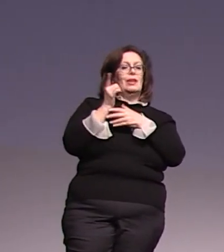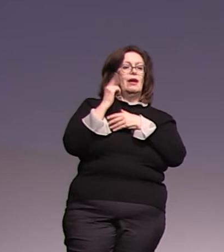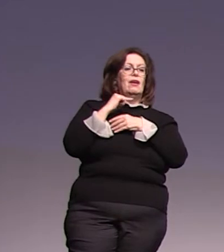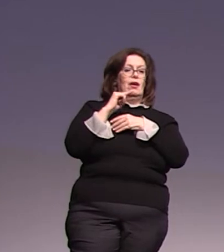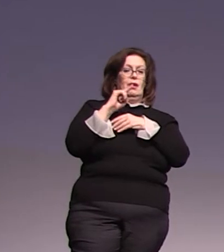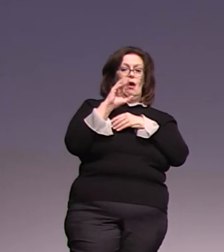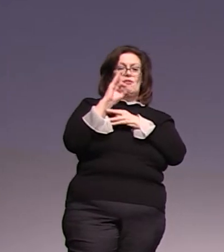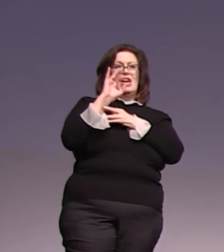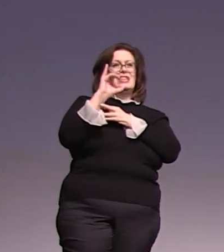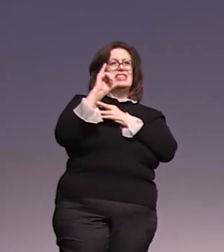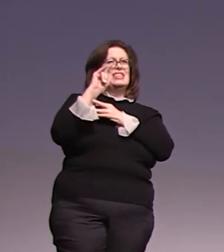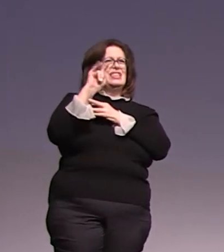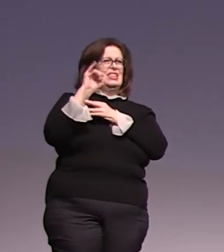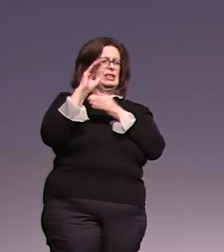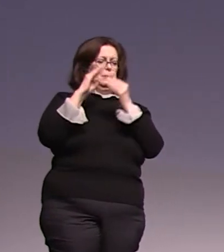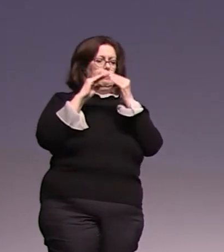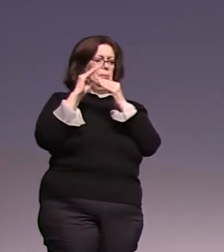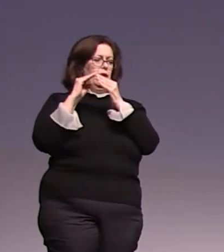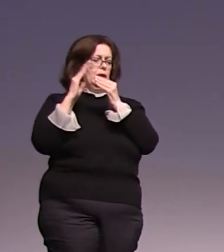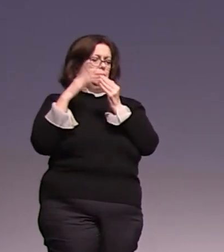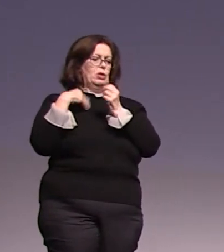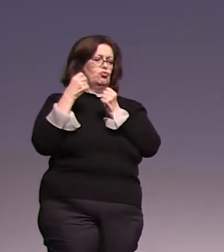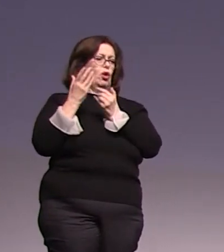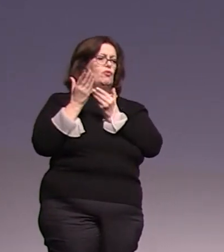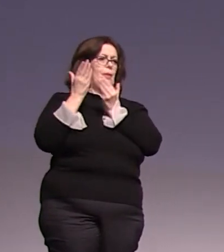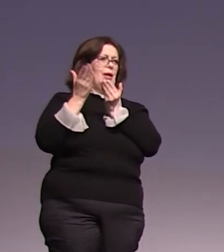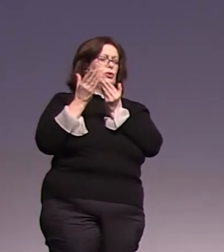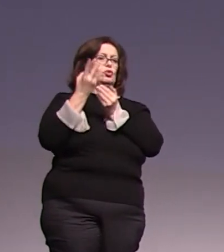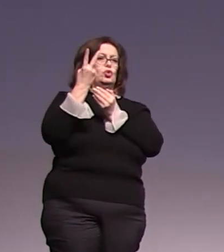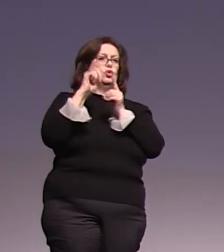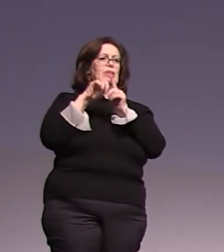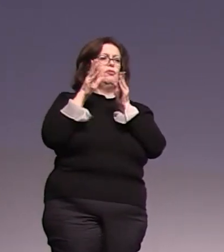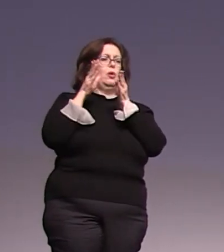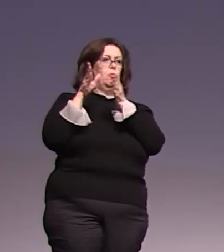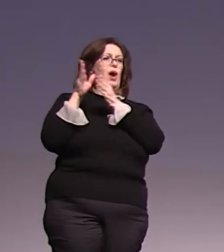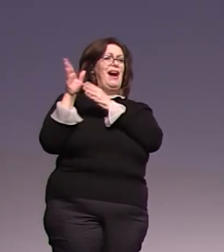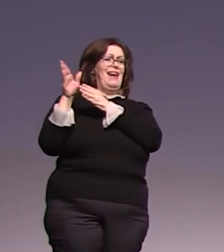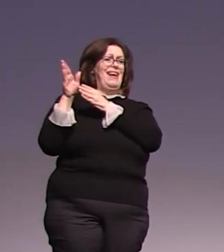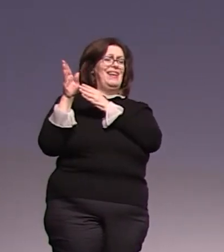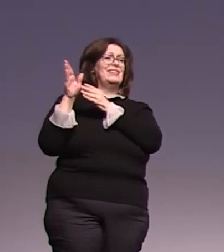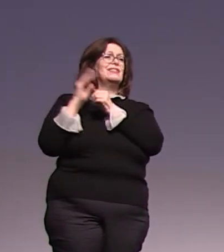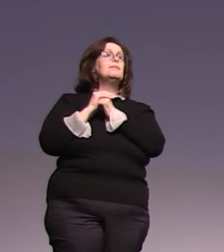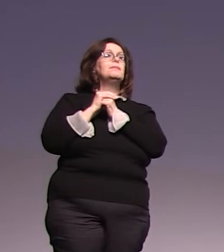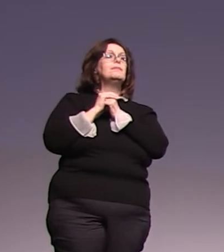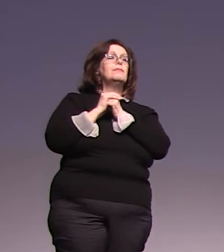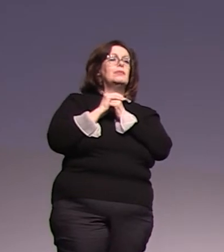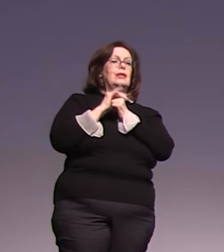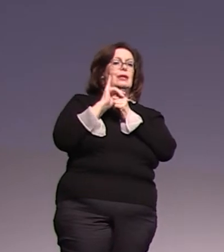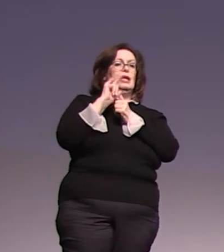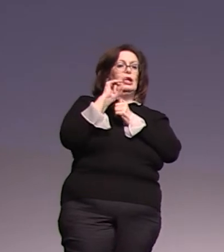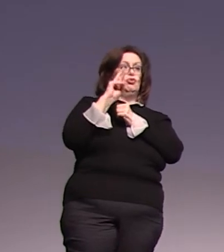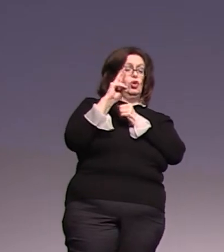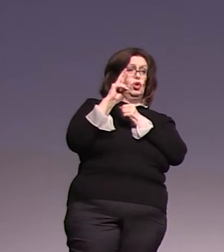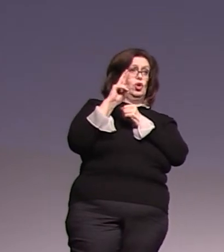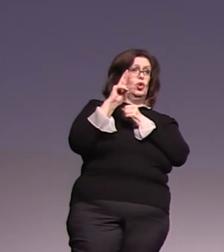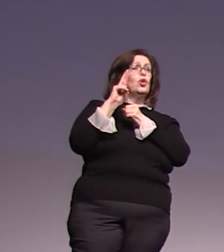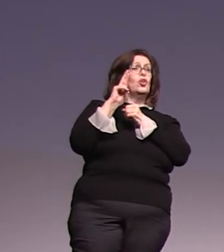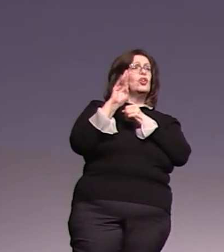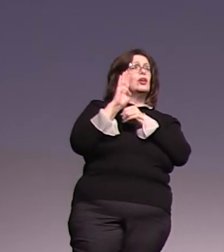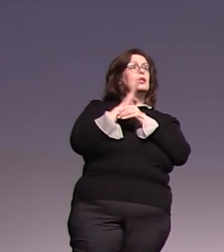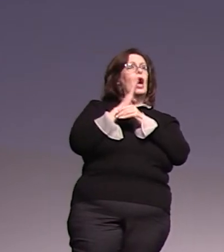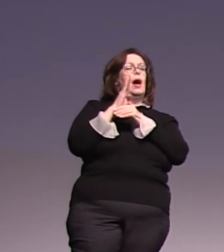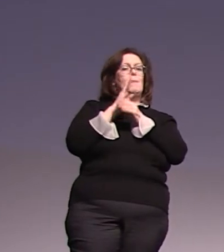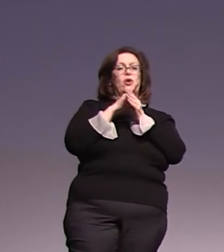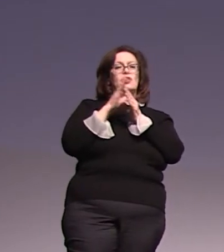facilities conversation, my strong recommendation is there's two different ways to contribute there, and your comment will certainly be part of the record. And that is,